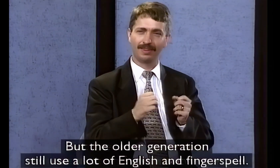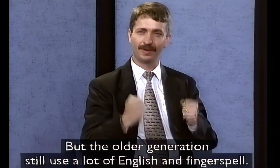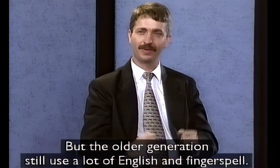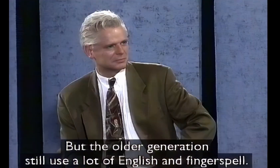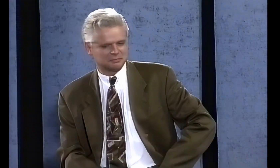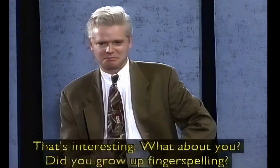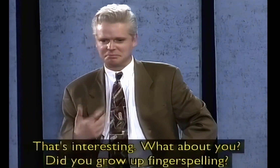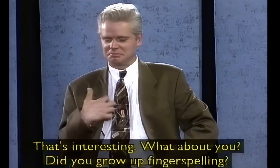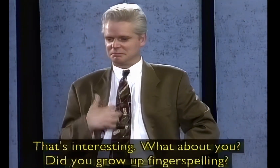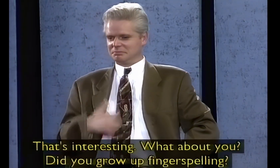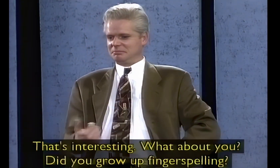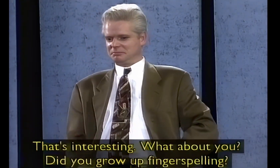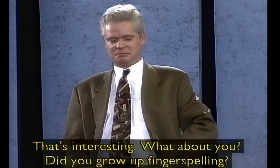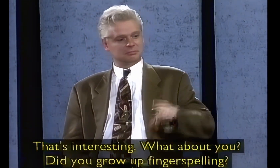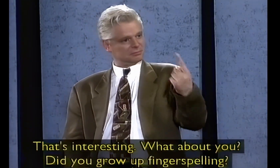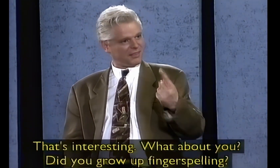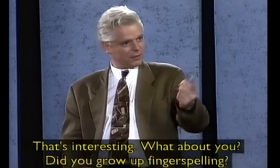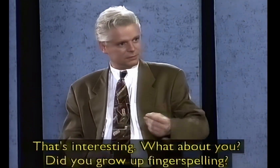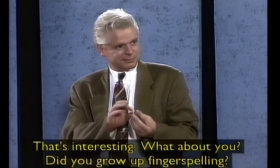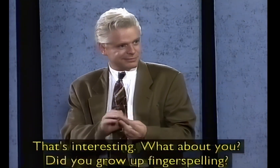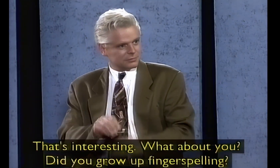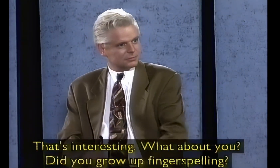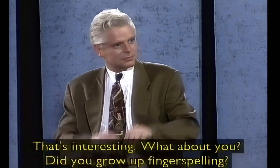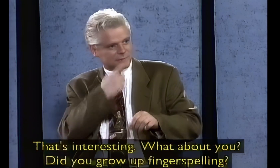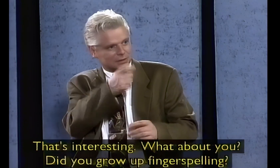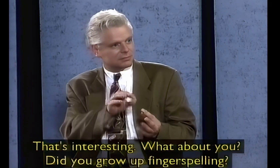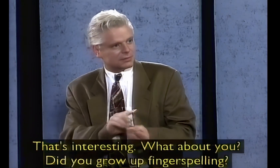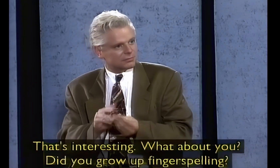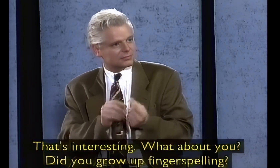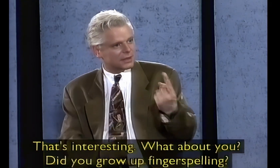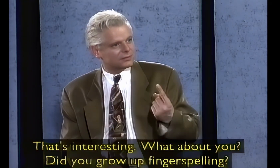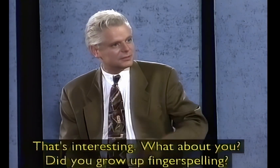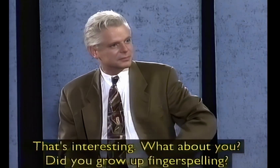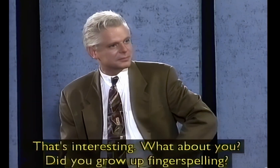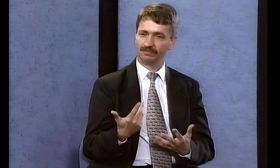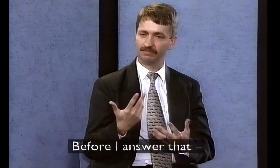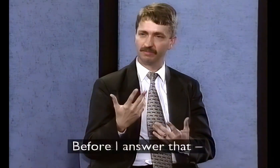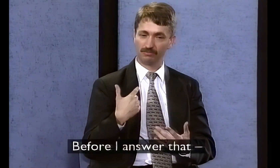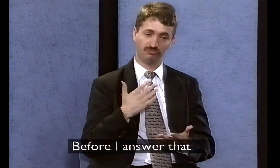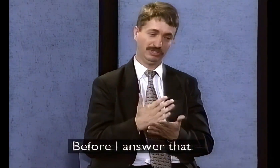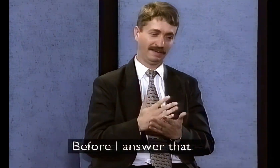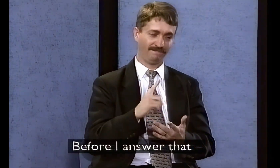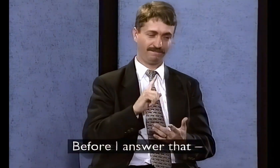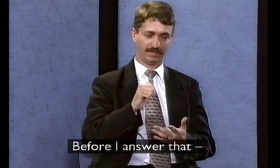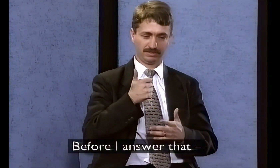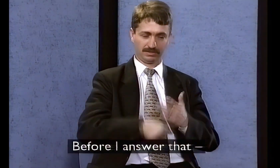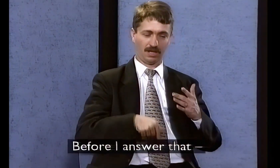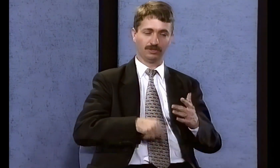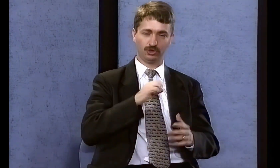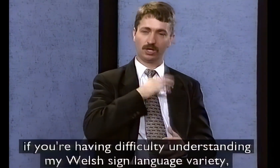fingerspell. That's interesting. And what about yourself? Did you grow up fingerspelling? Well, before I can answer that, if